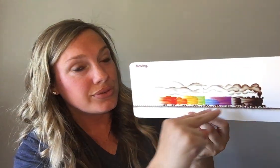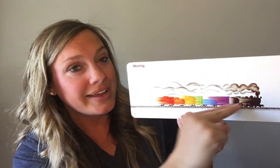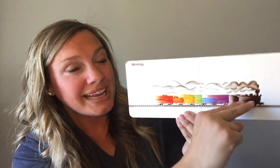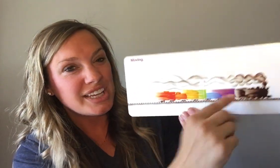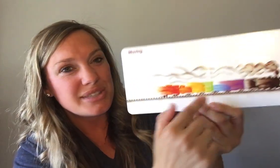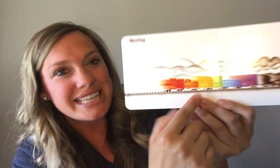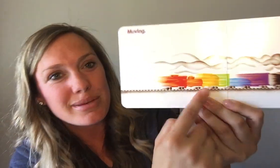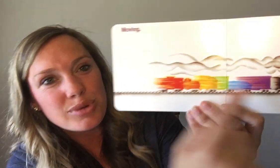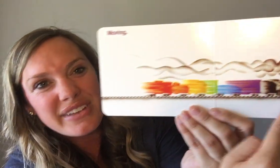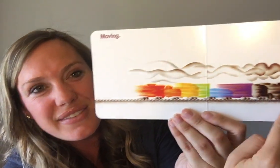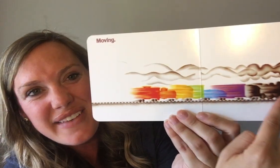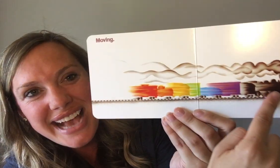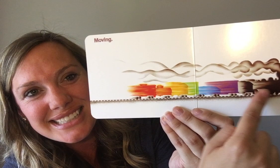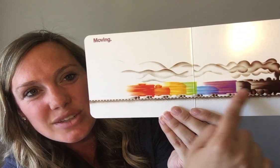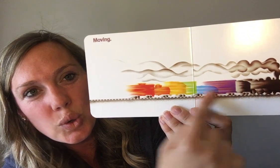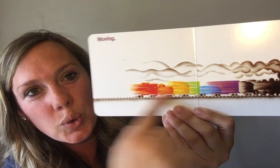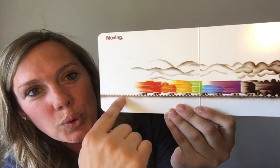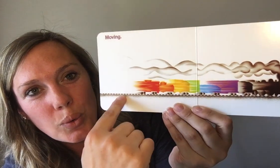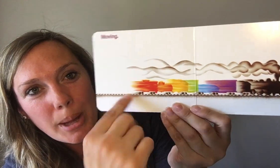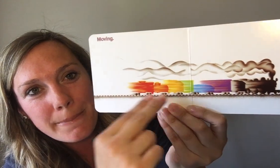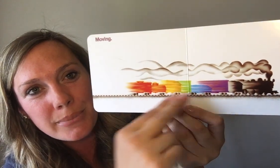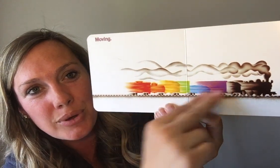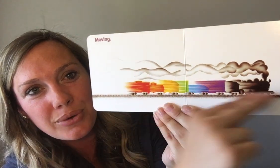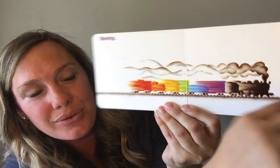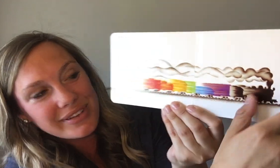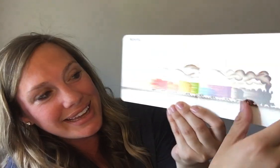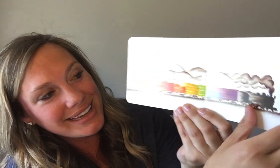Moving. You see it moving fast? Moving.